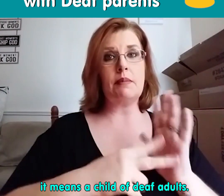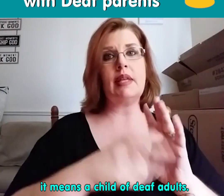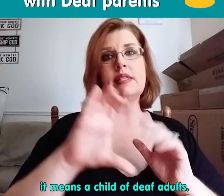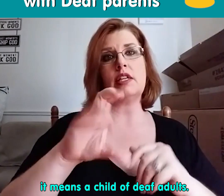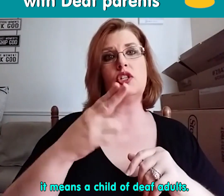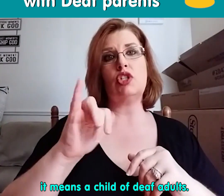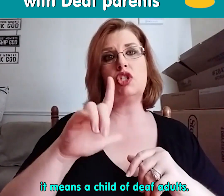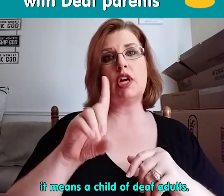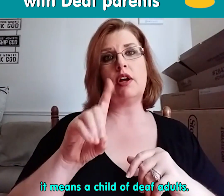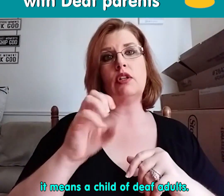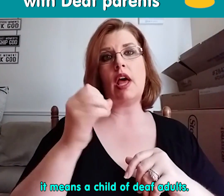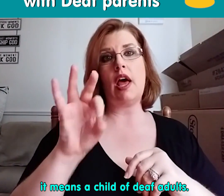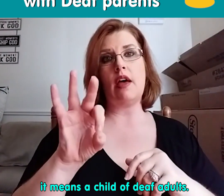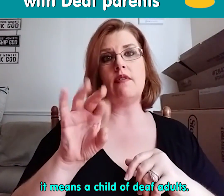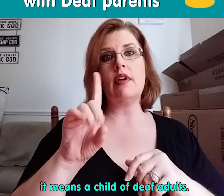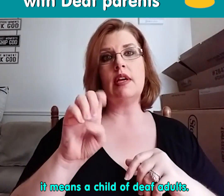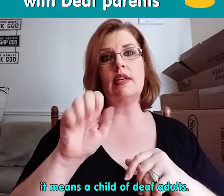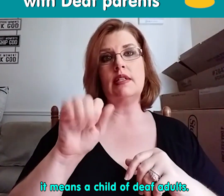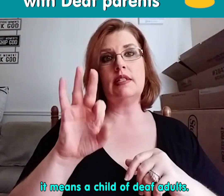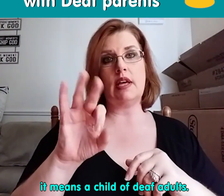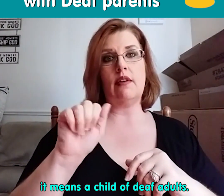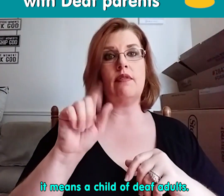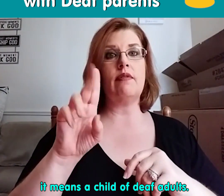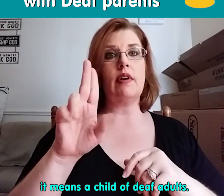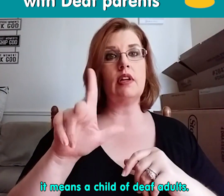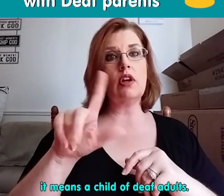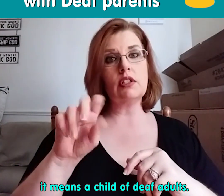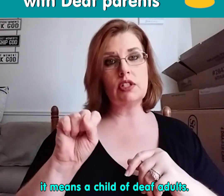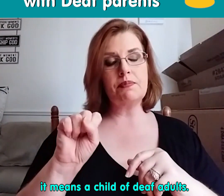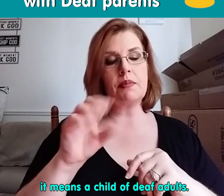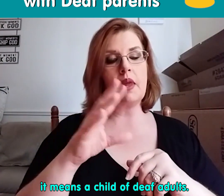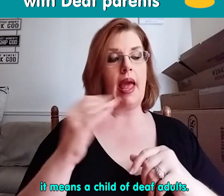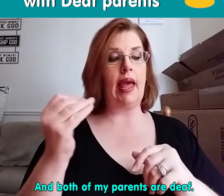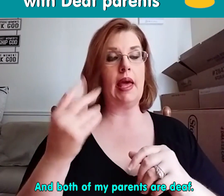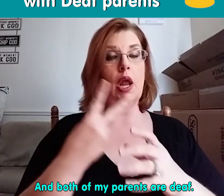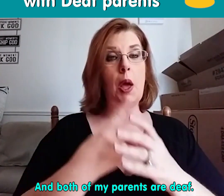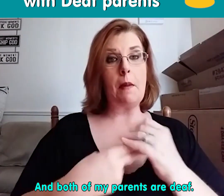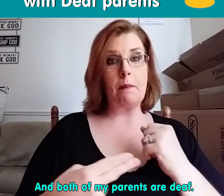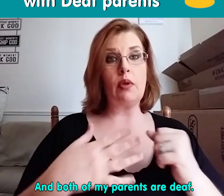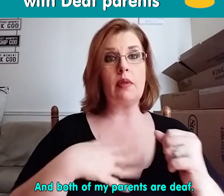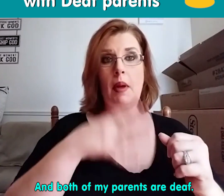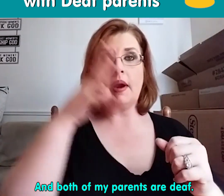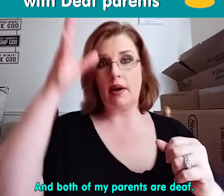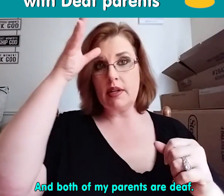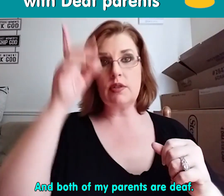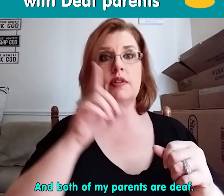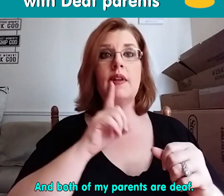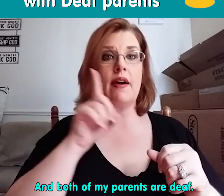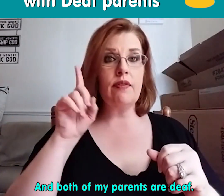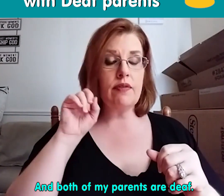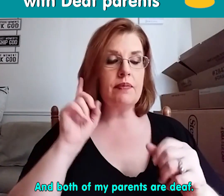it means a child of deaf adults. And both of my parents are deaf,